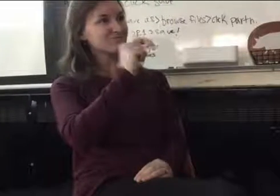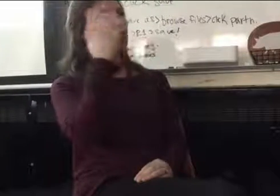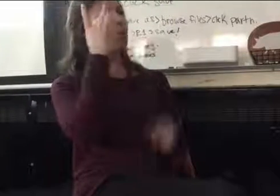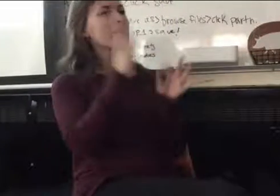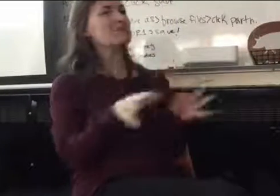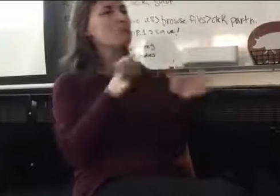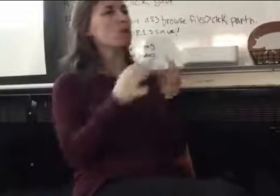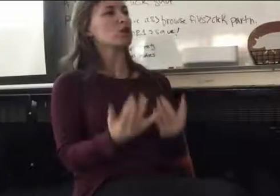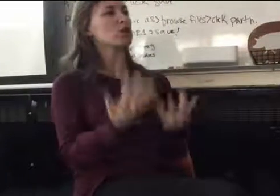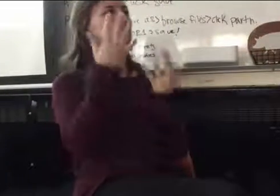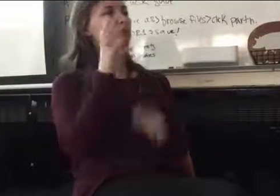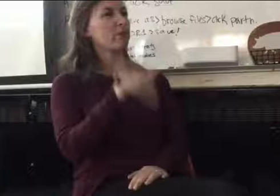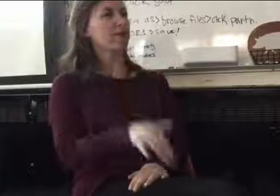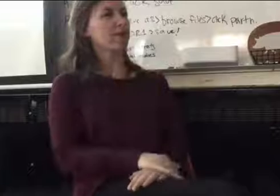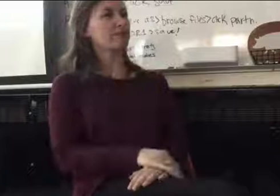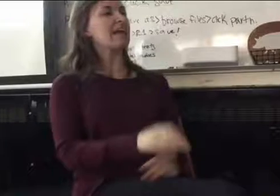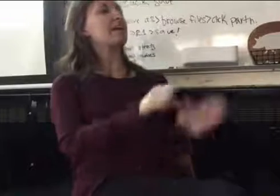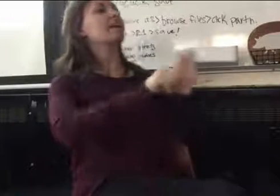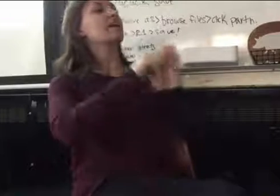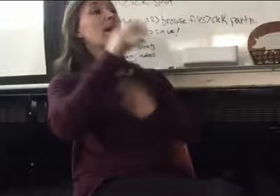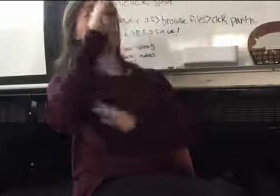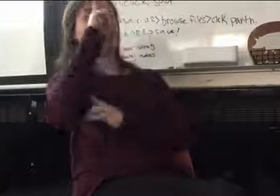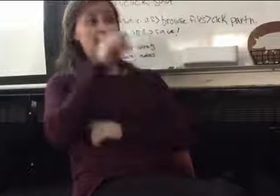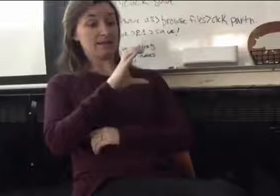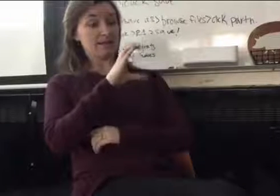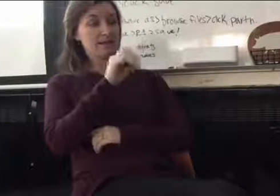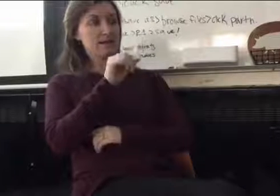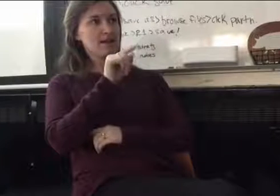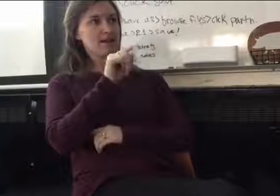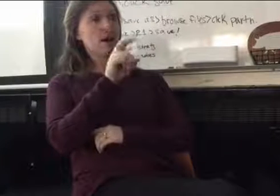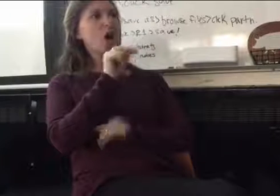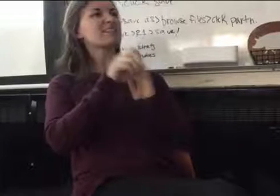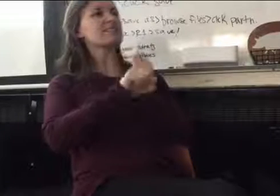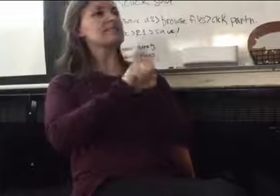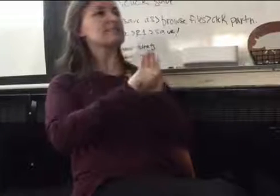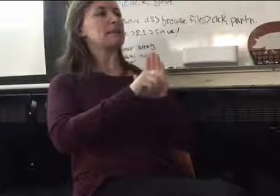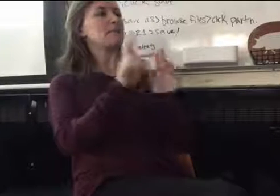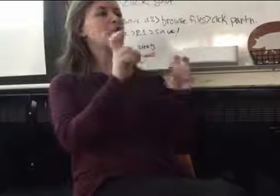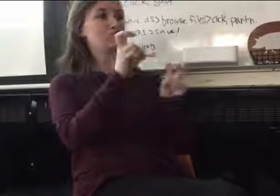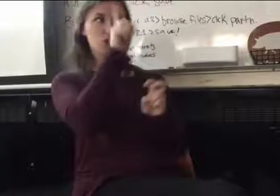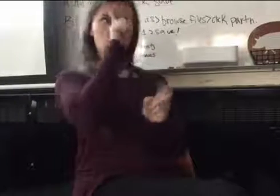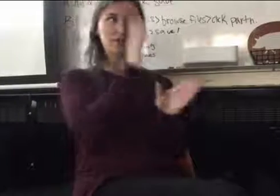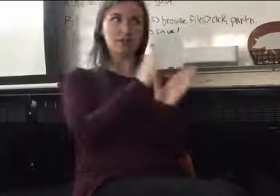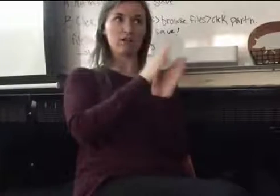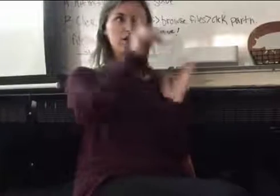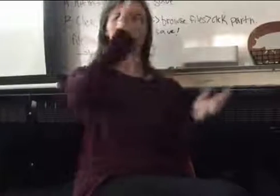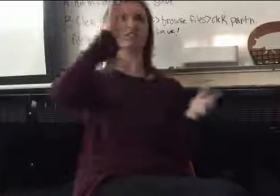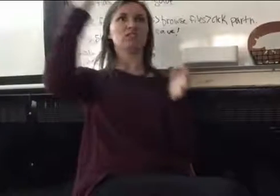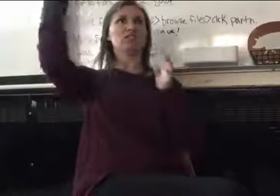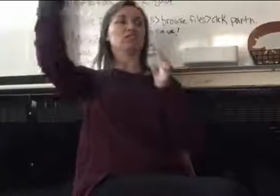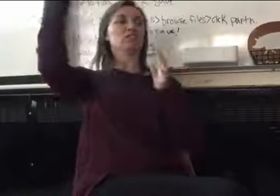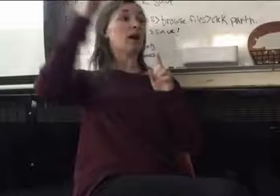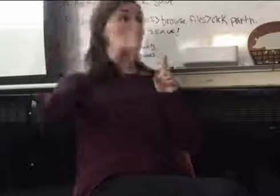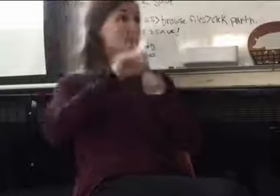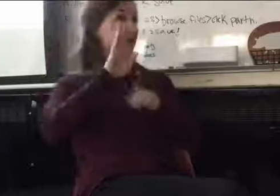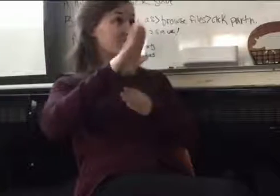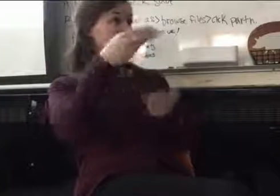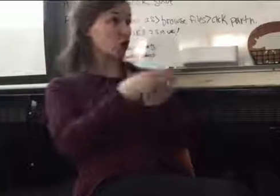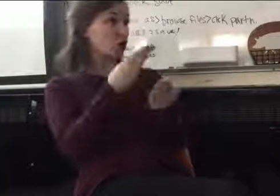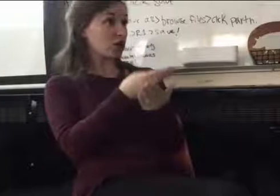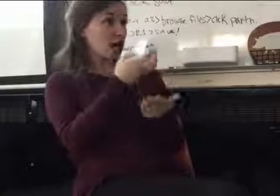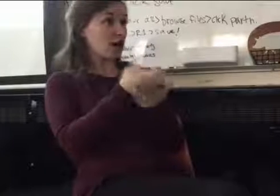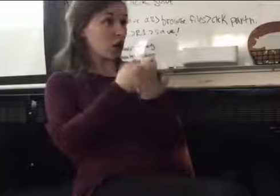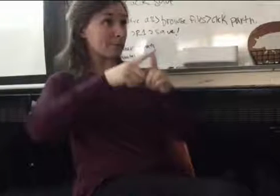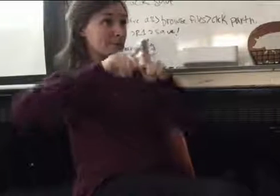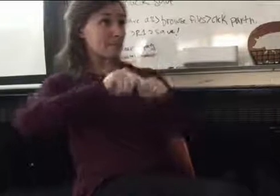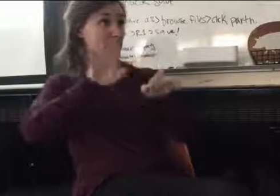burn? It's a symbol. It's a symbol, is one, so psychological warfare. What's the other thing? They're What's their industry? Cotton.